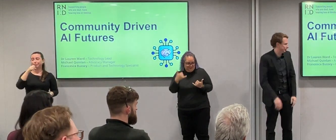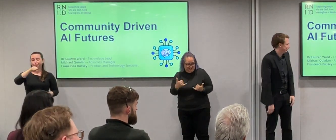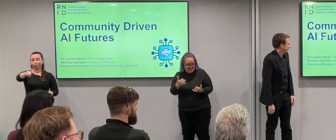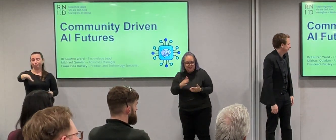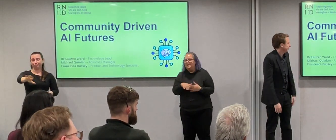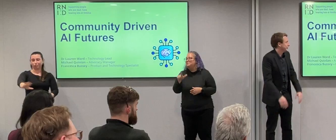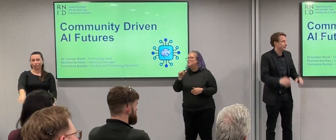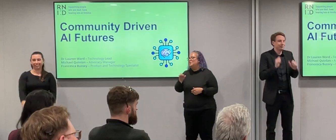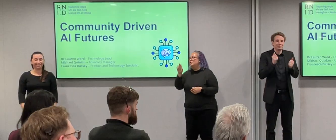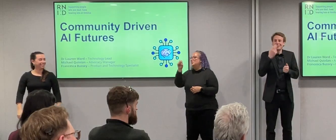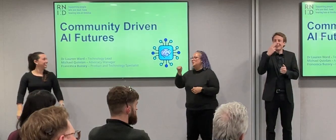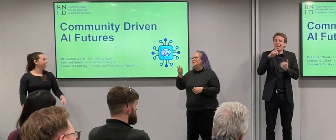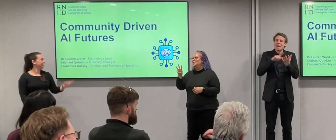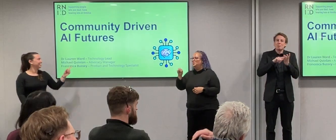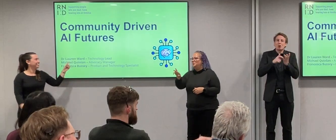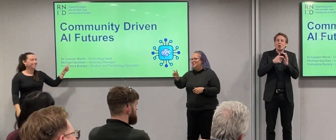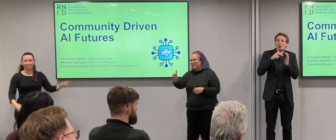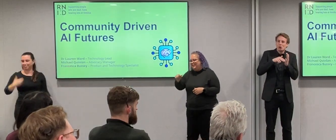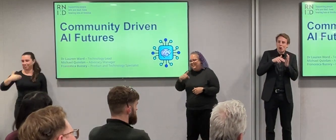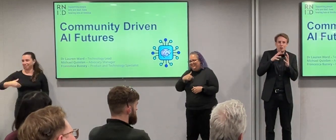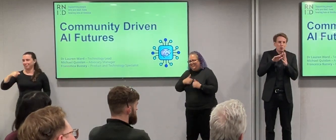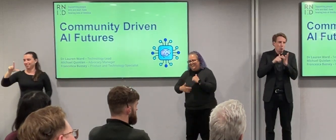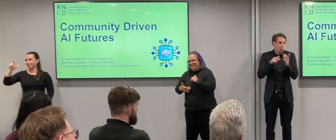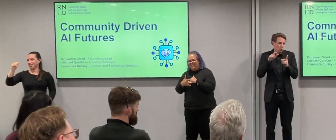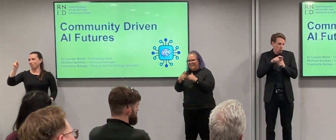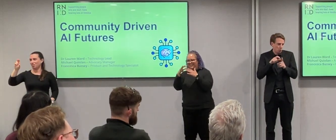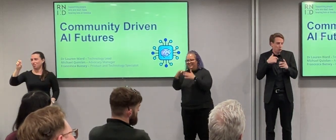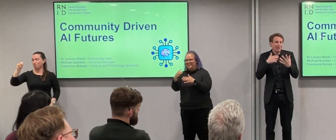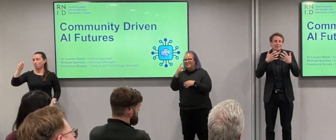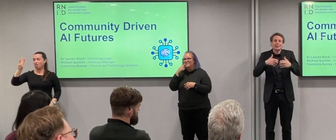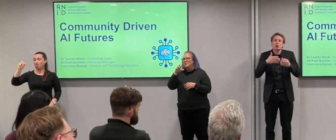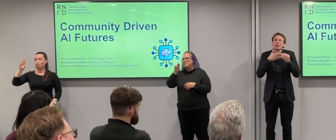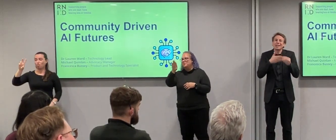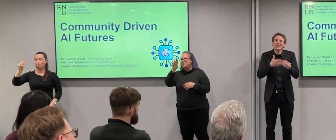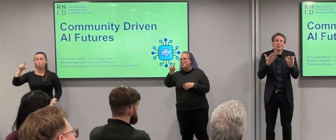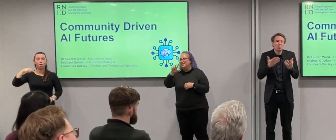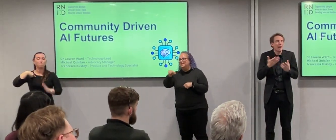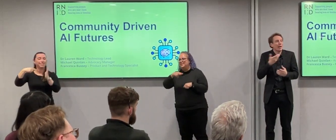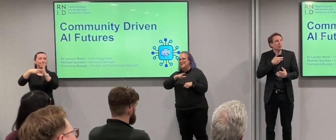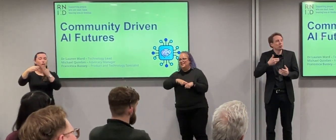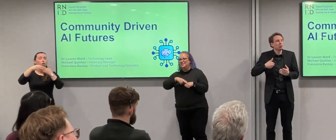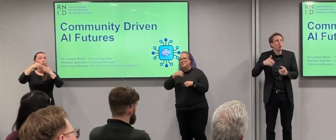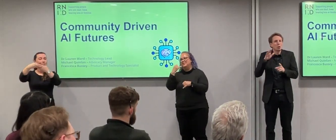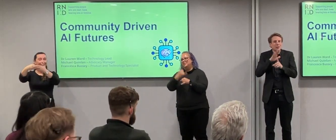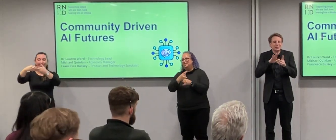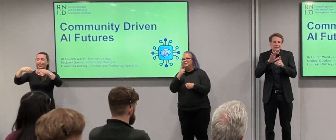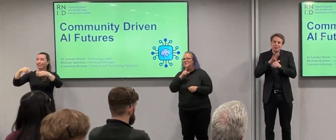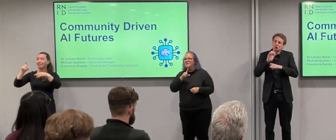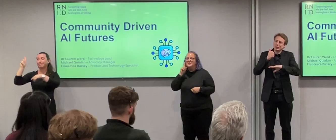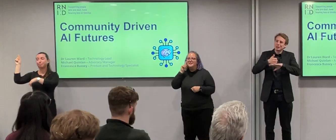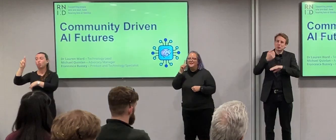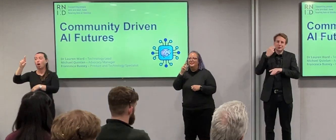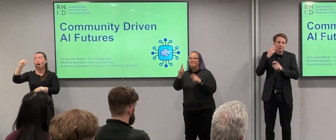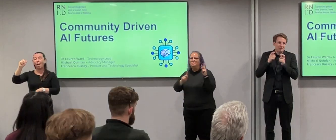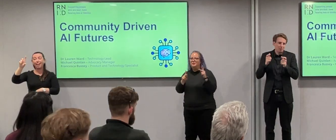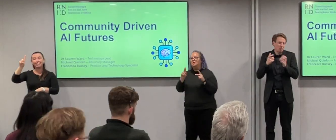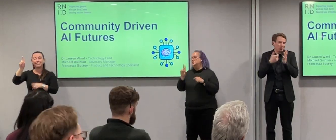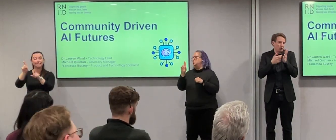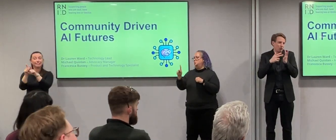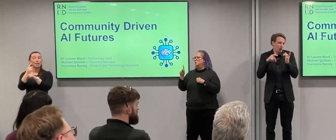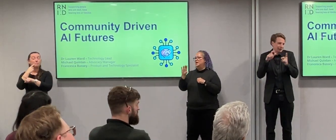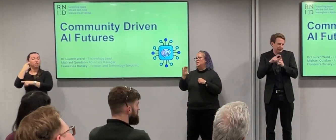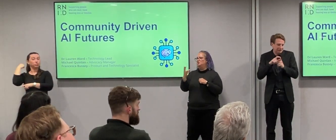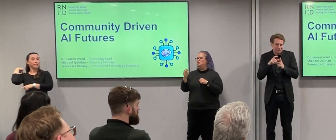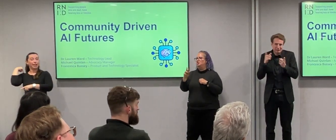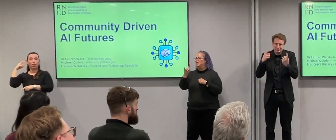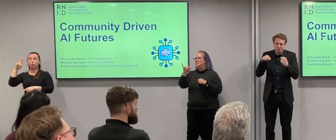Lauren Ward. I am a technology lead at the Royal National Institute for Deaf People. That is a UK charity for those of you